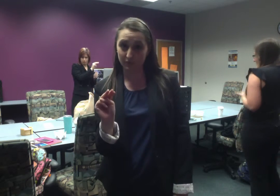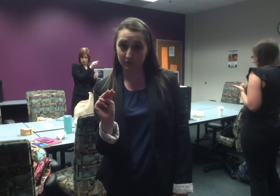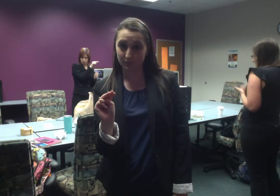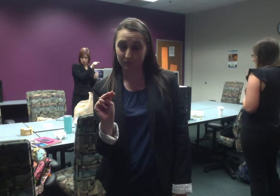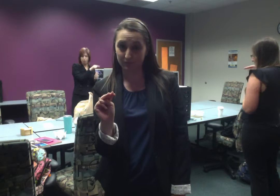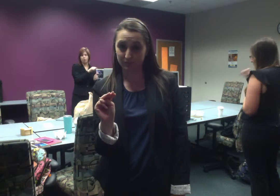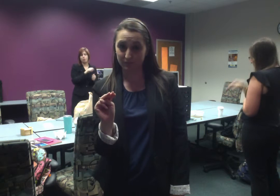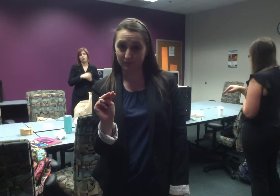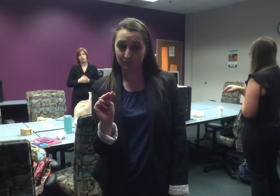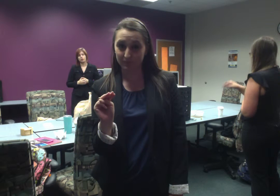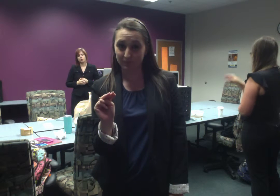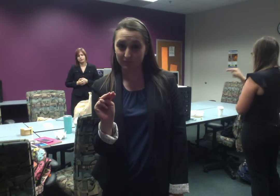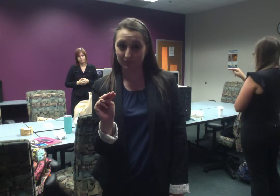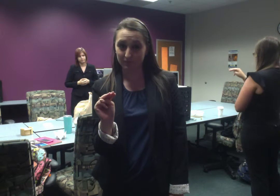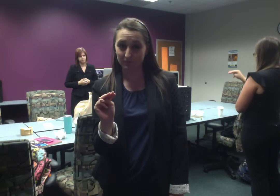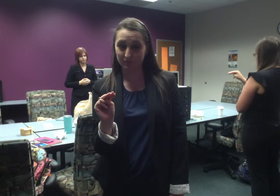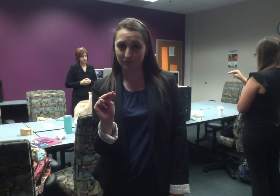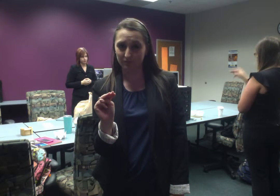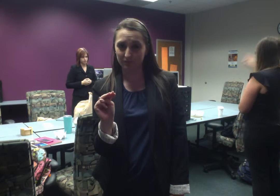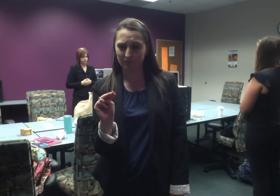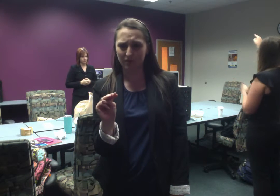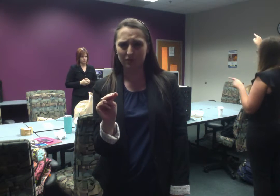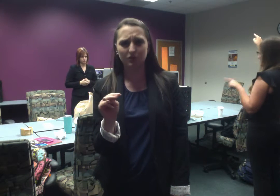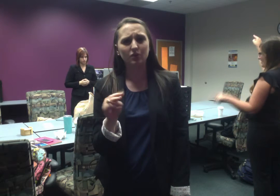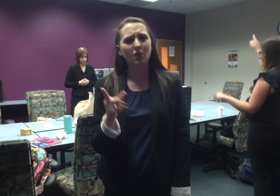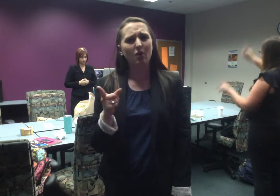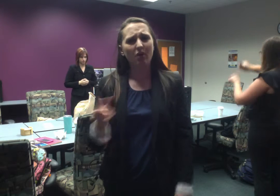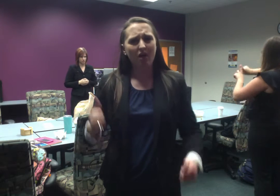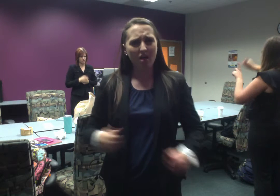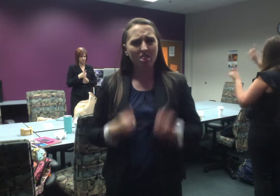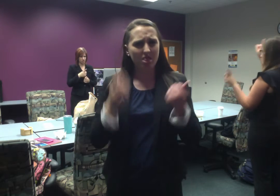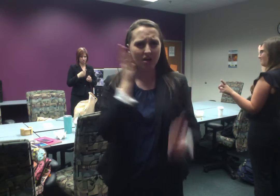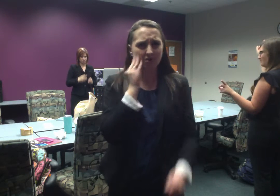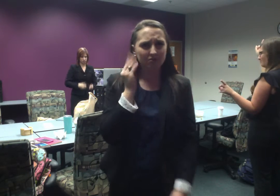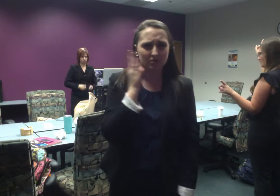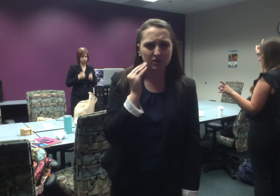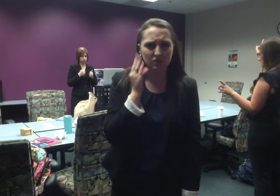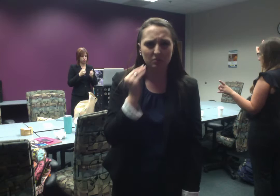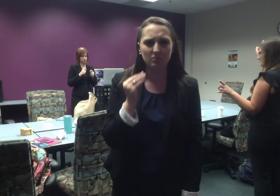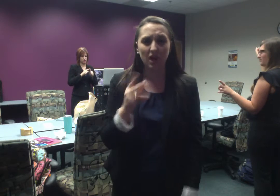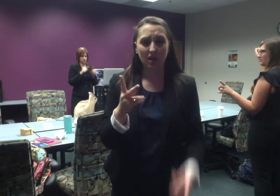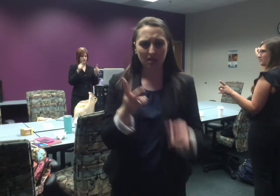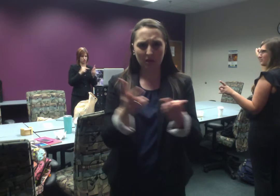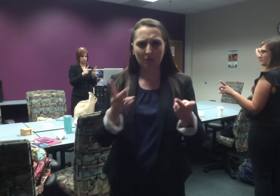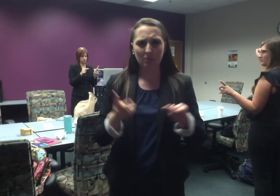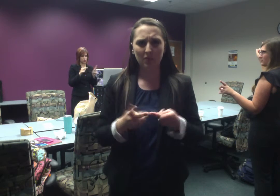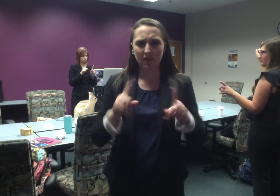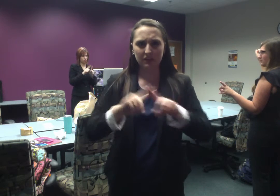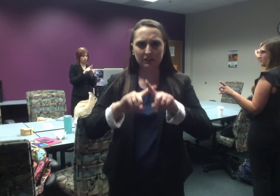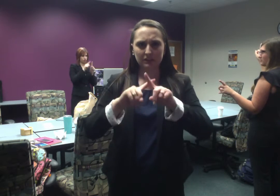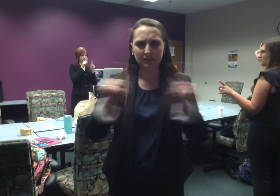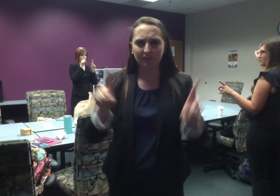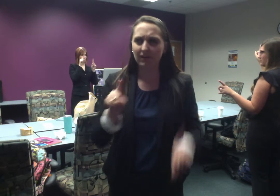And she lived in two completely different parts of the world. Not in the world, different parts of the United States.